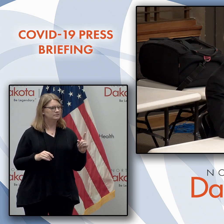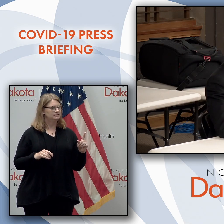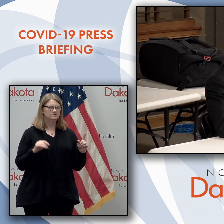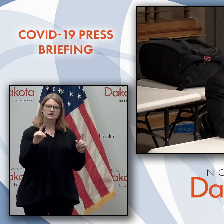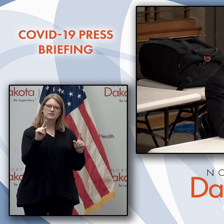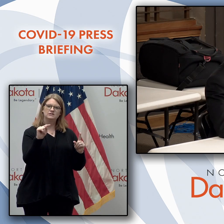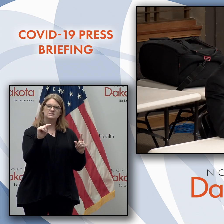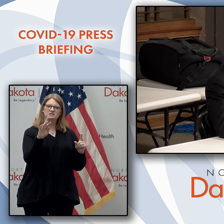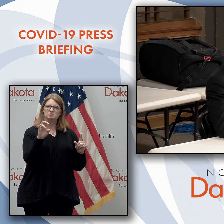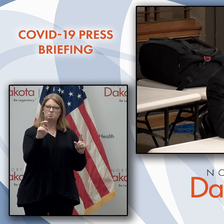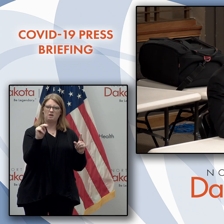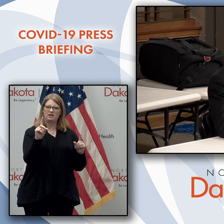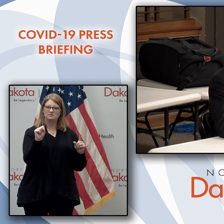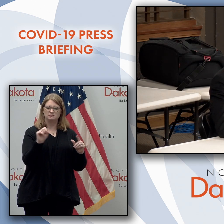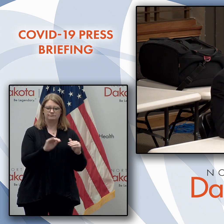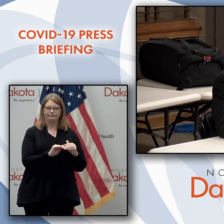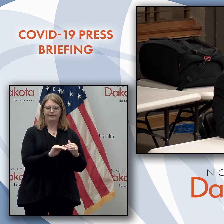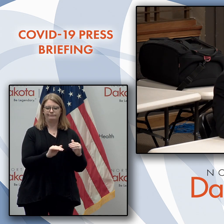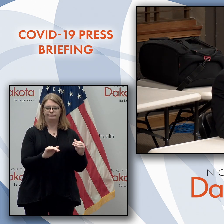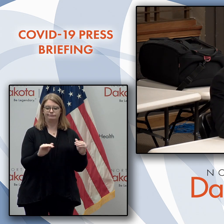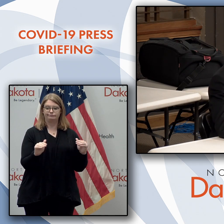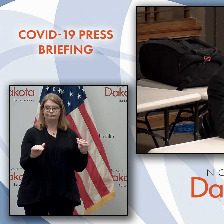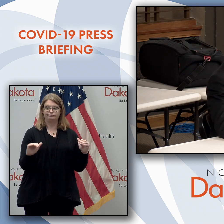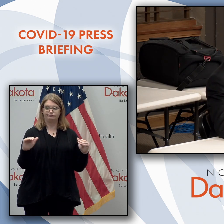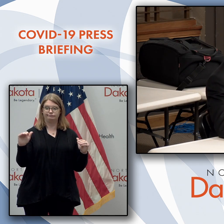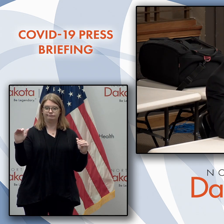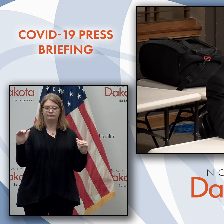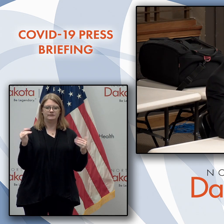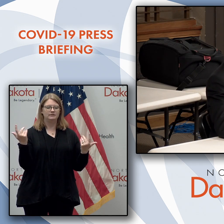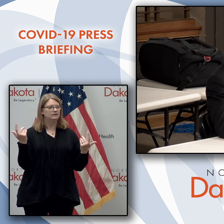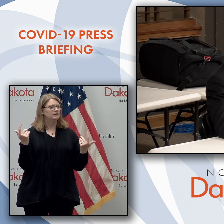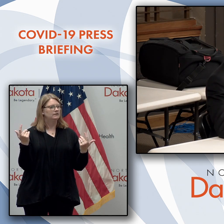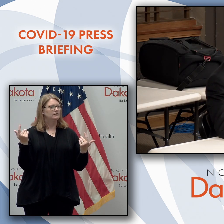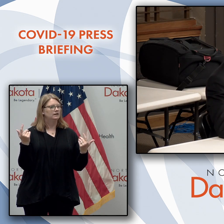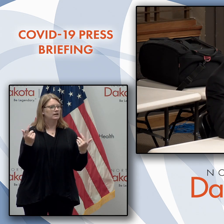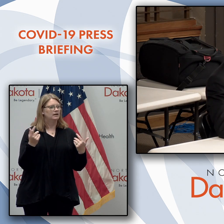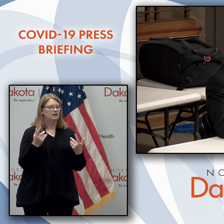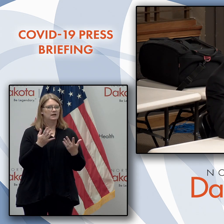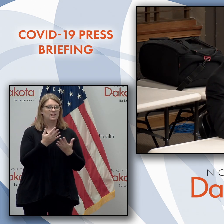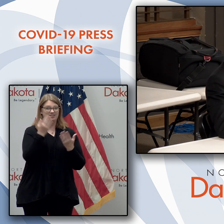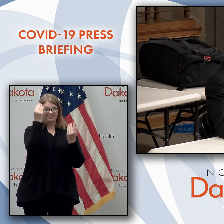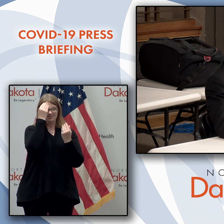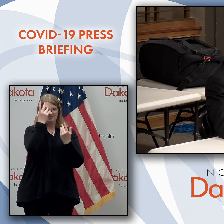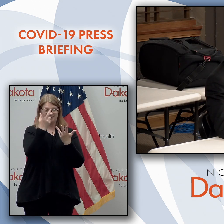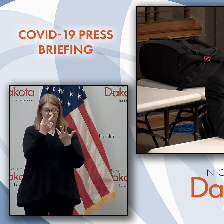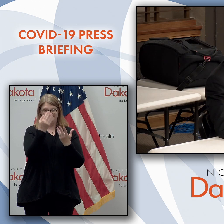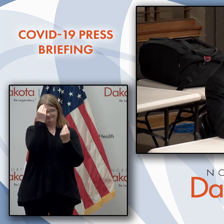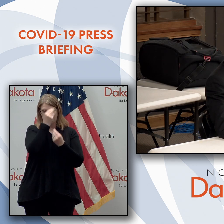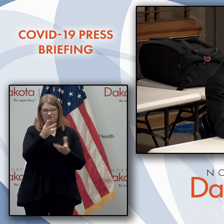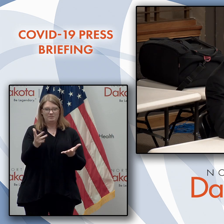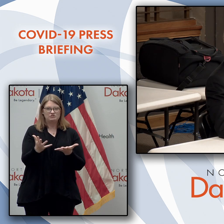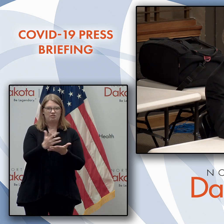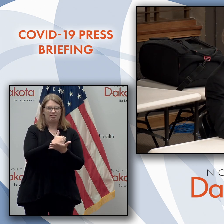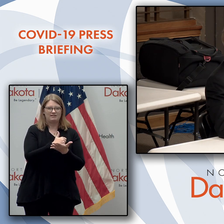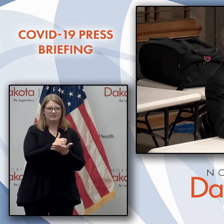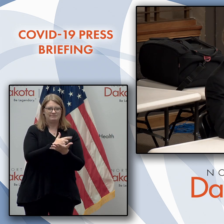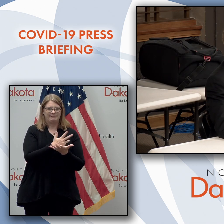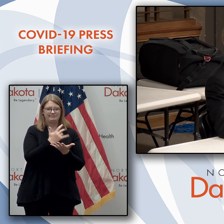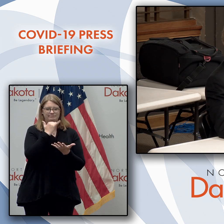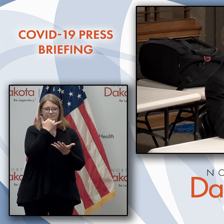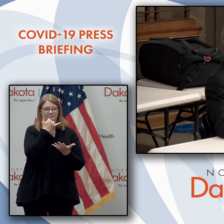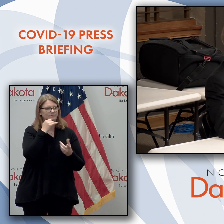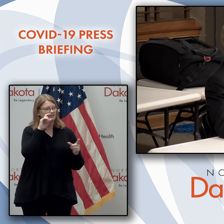anything new. For the past few weeks, you've talked about how the data isn't necessarily going the way you want it to. Do you find